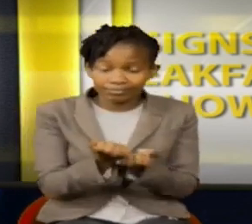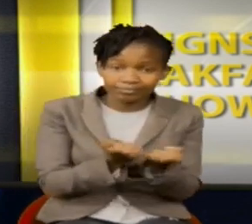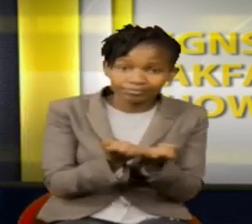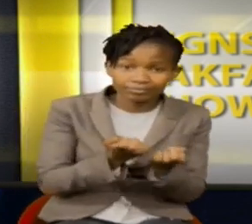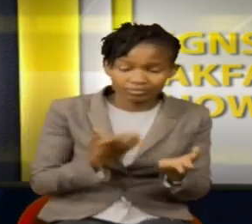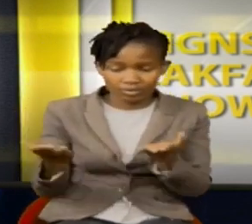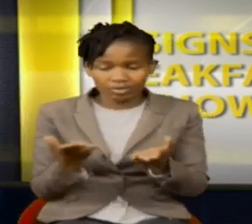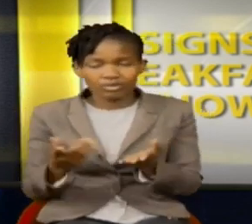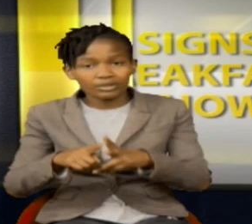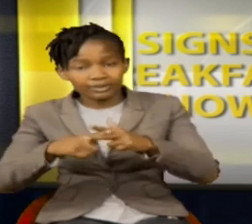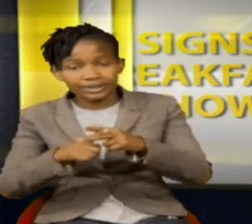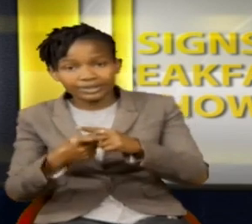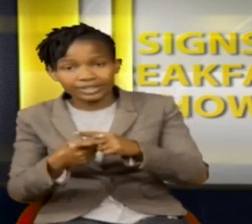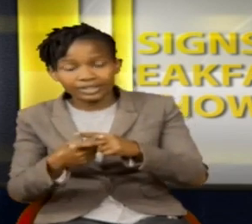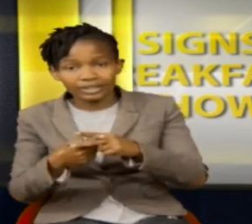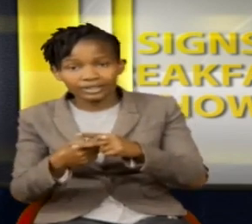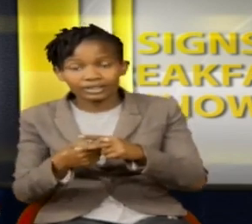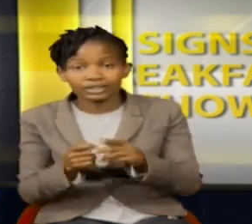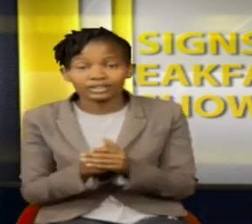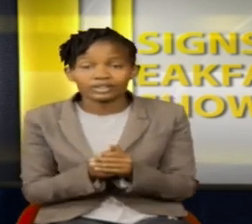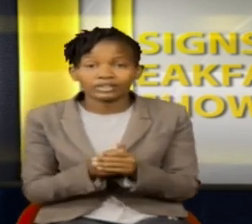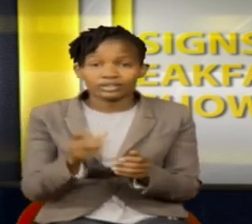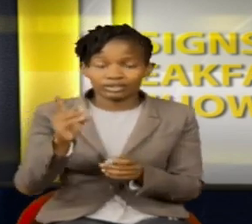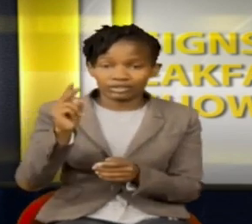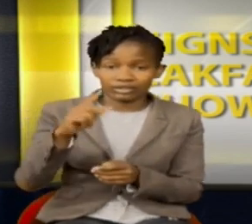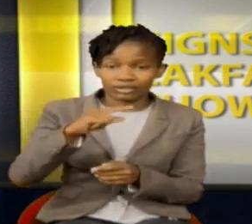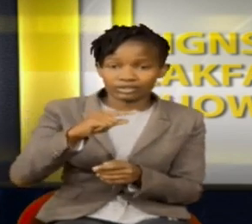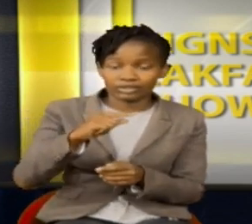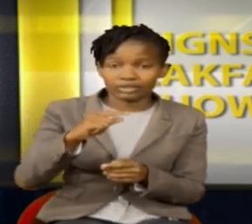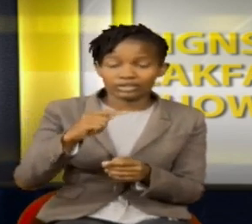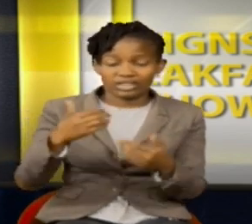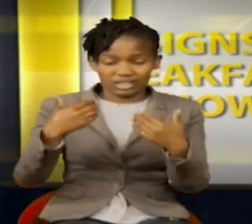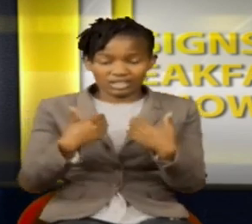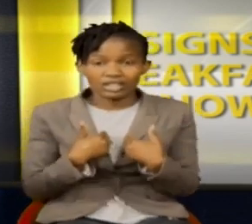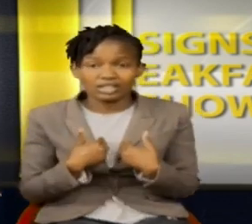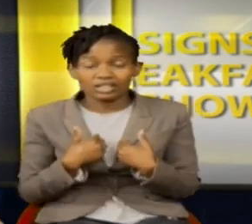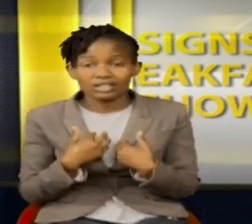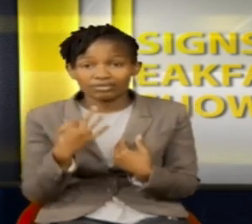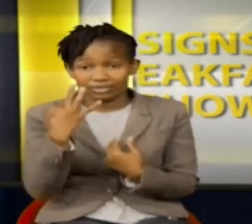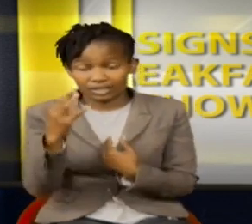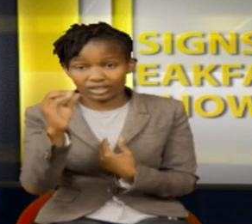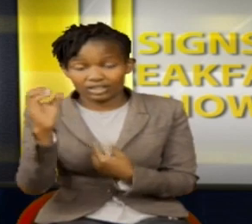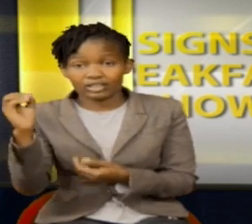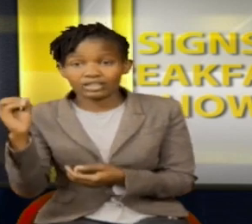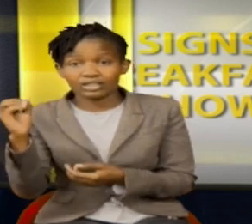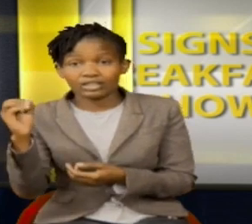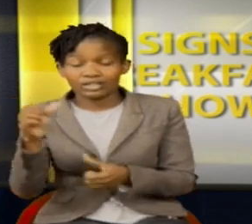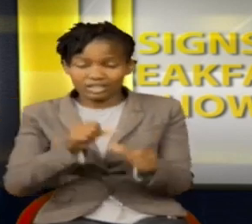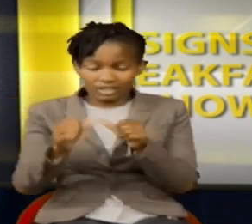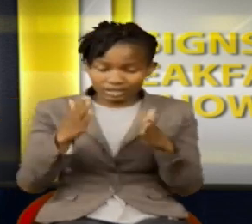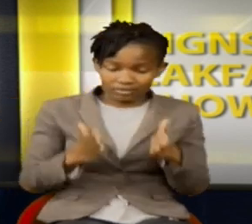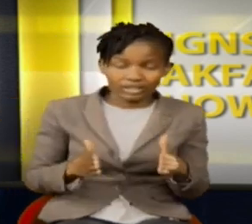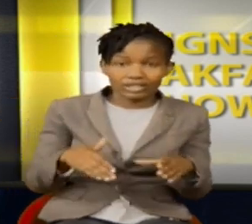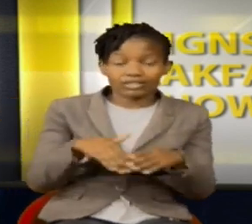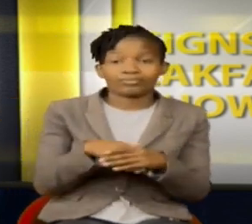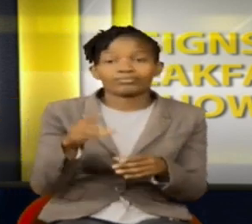employ 30 guys. Precisely. GNG, I start an agency, and I have 300 brand activators on my